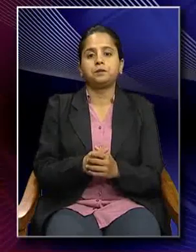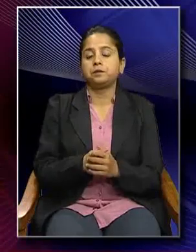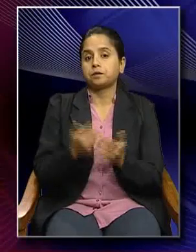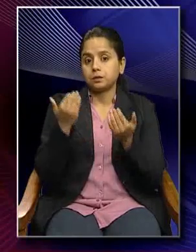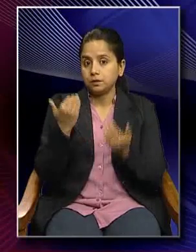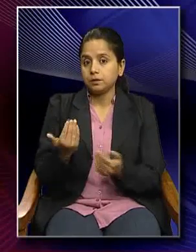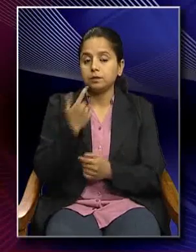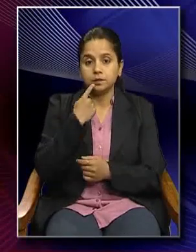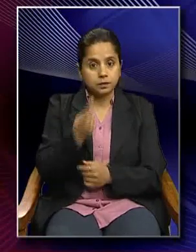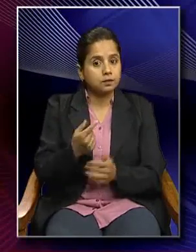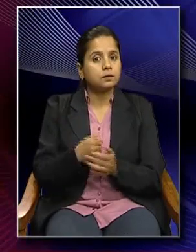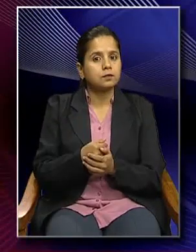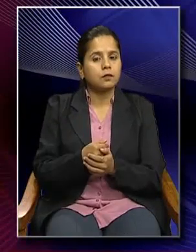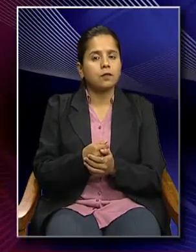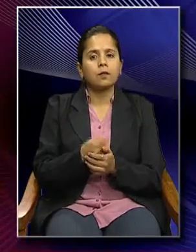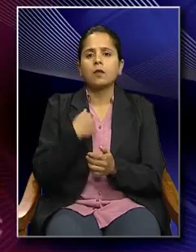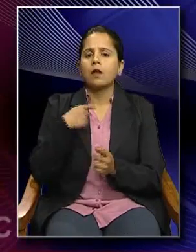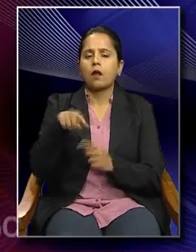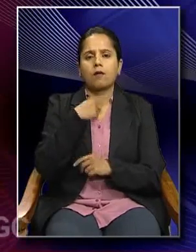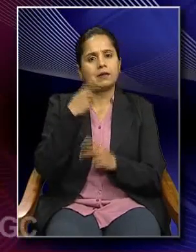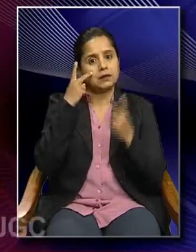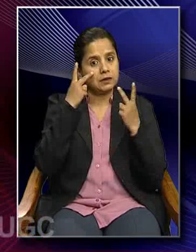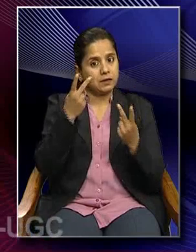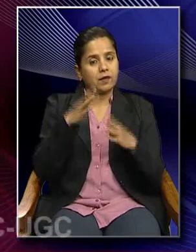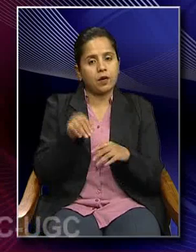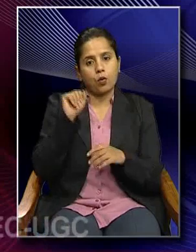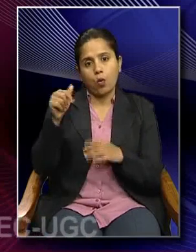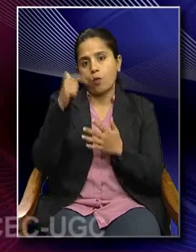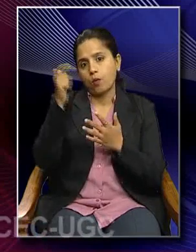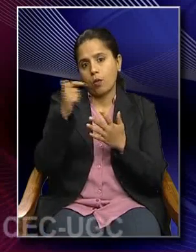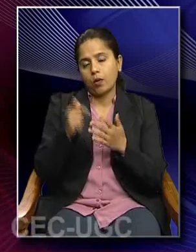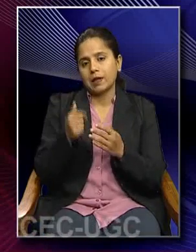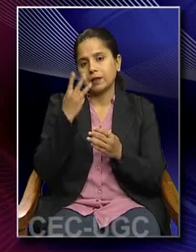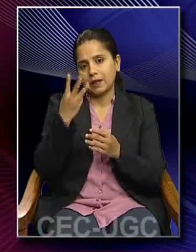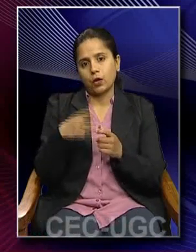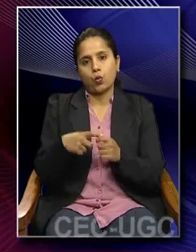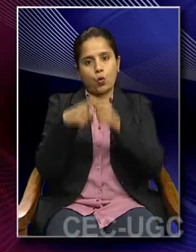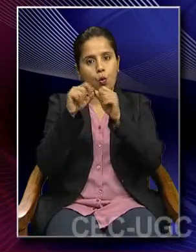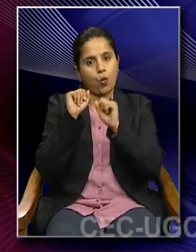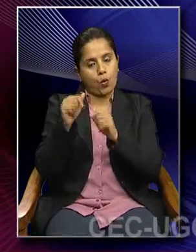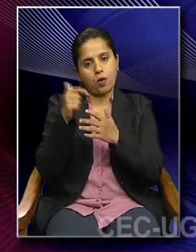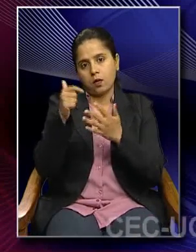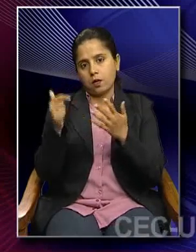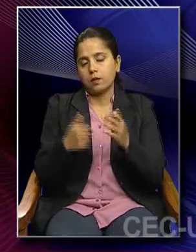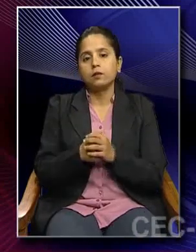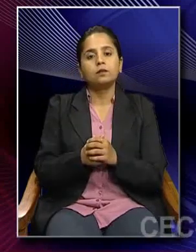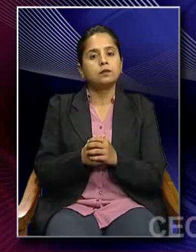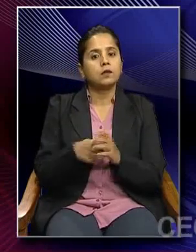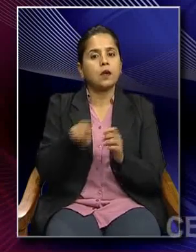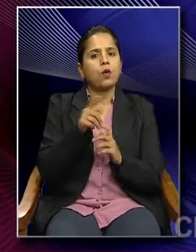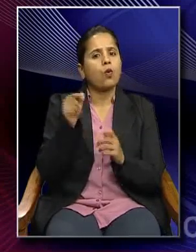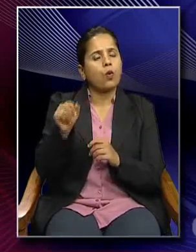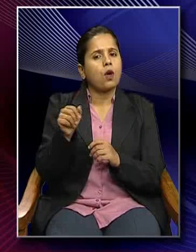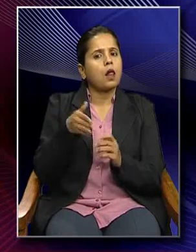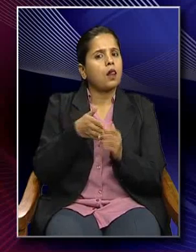Now, what we have seen the attributes of these three gunas and what do they